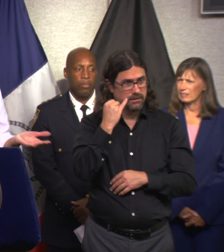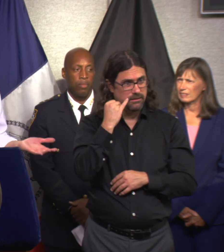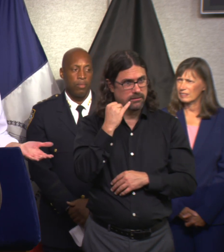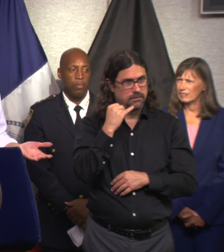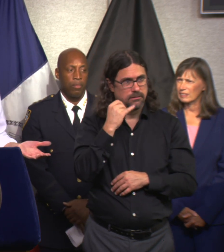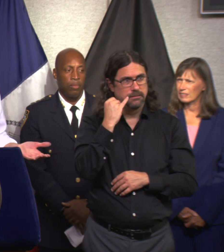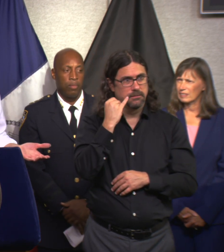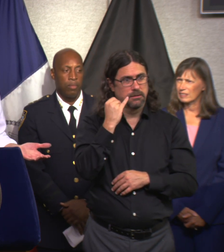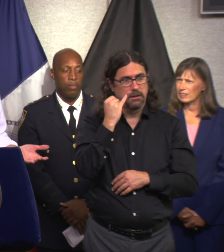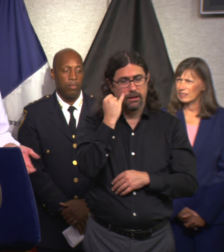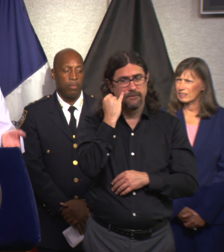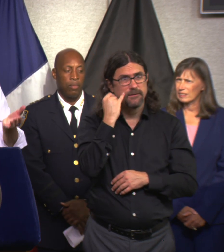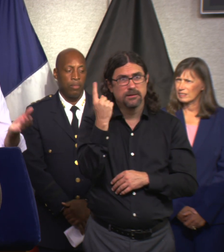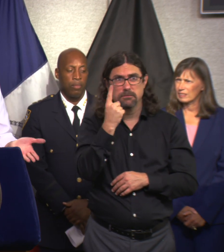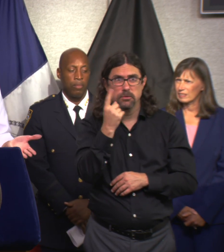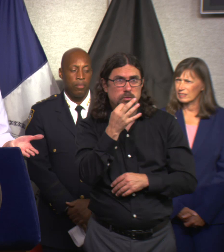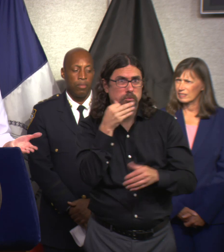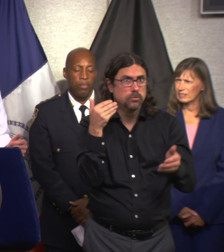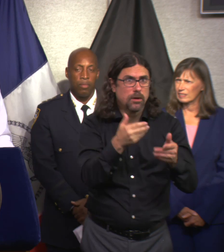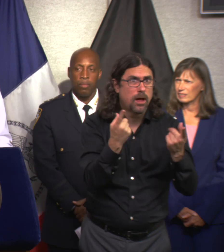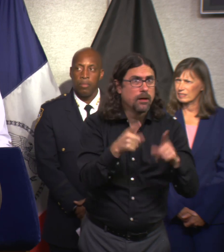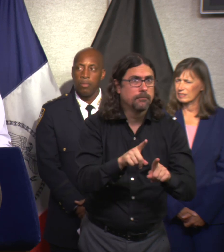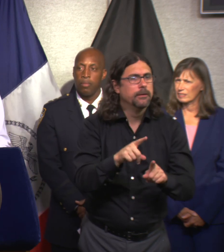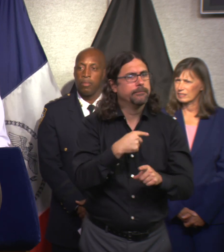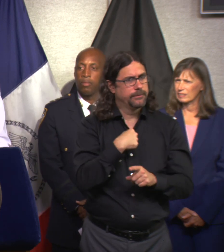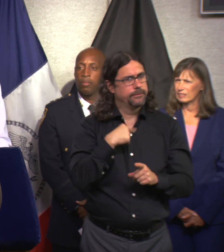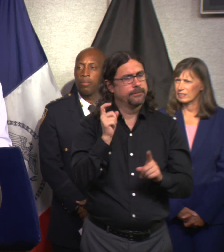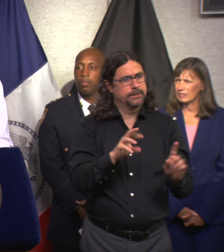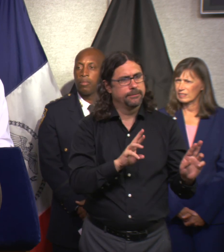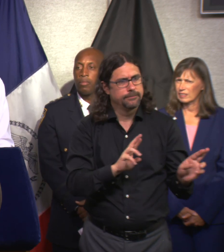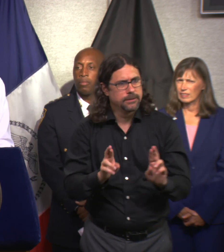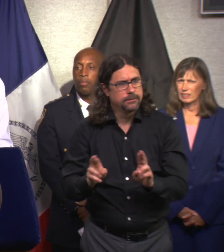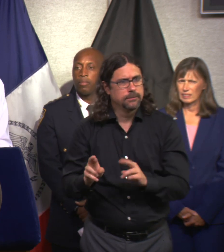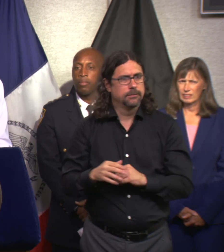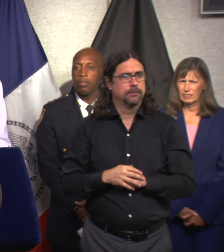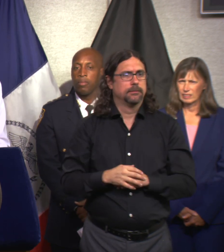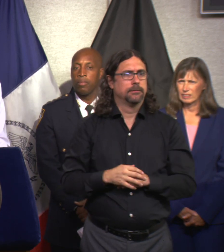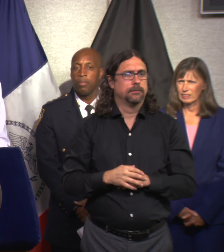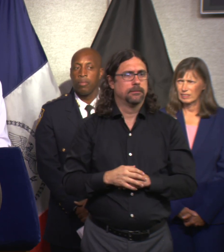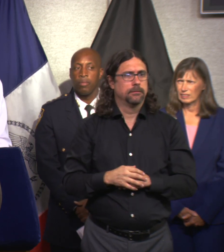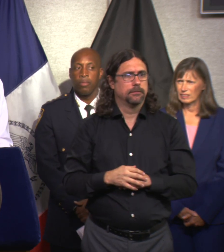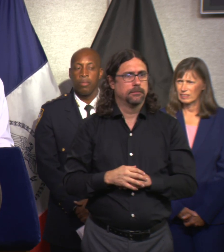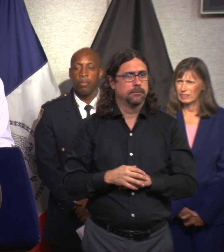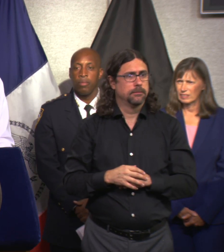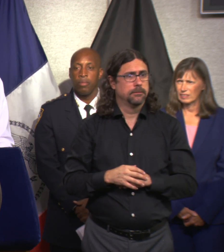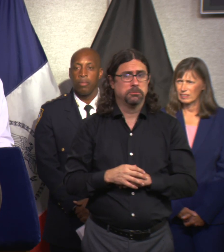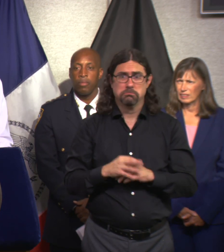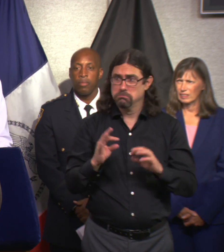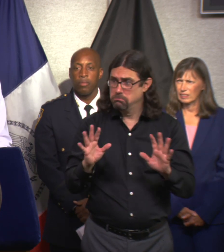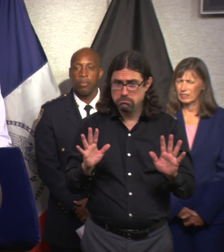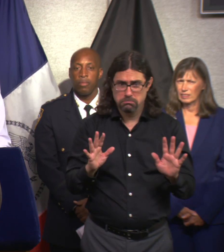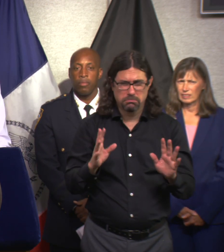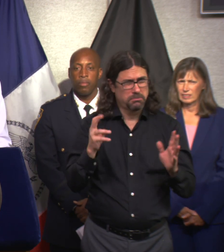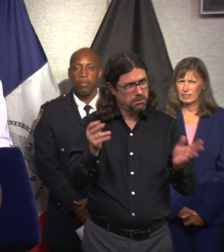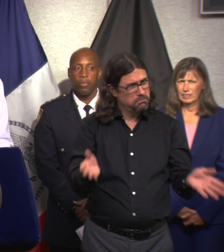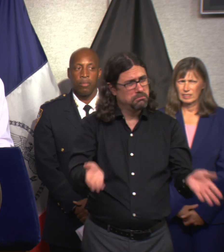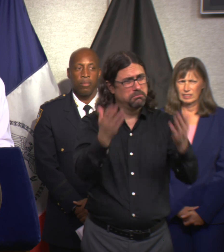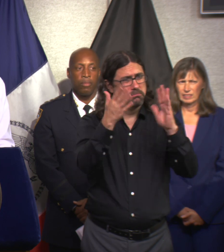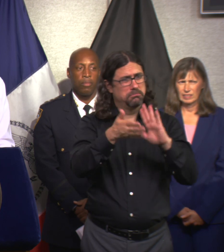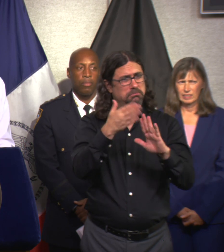no expectation of a problem, you go about your life. Okay, last call on, okay, other